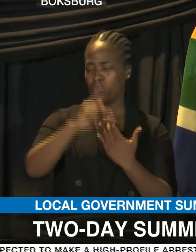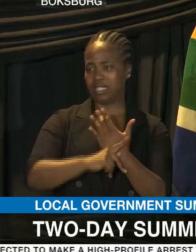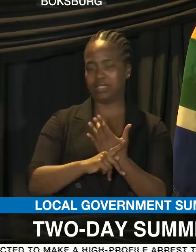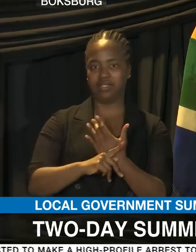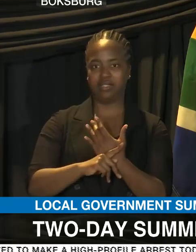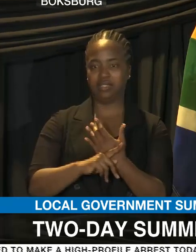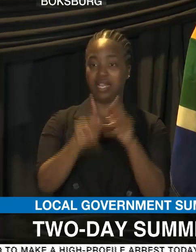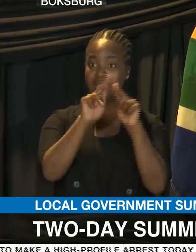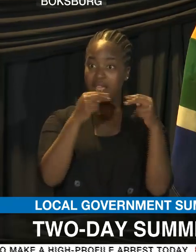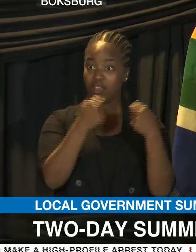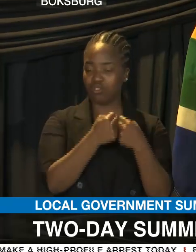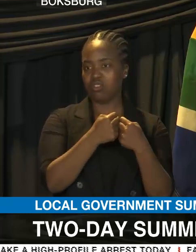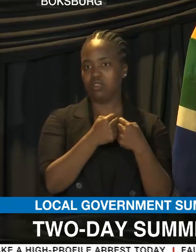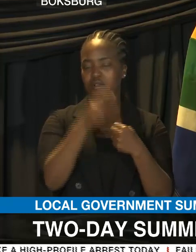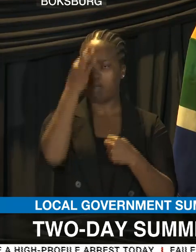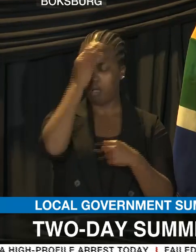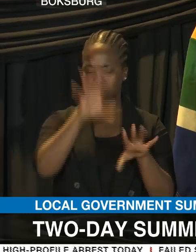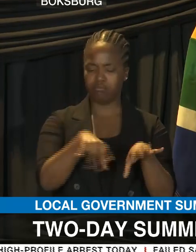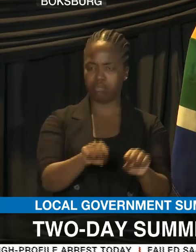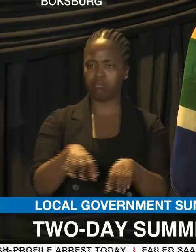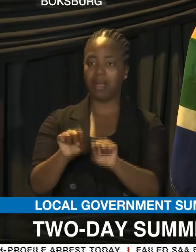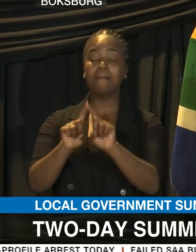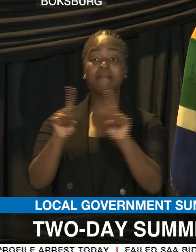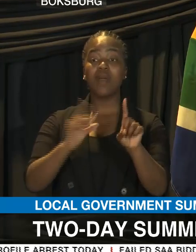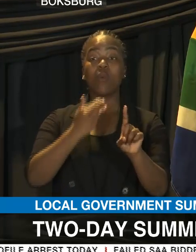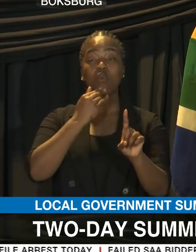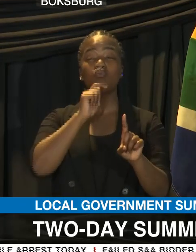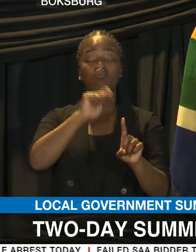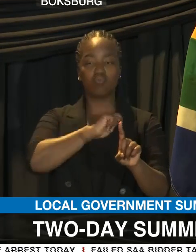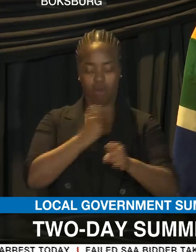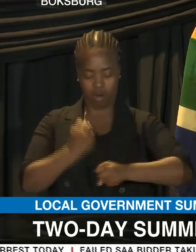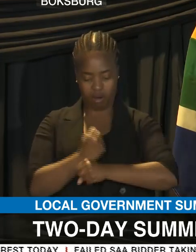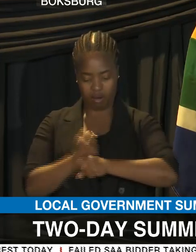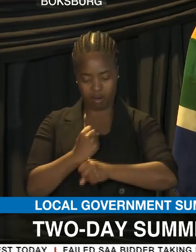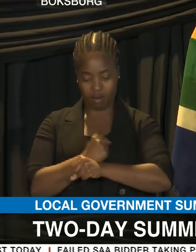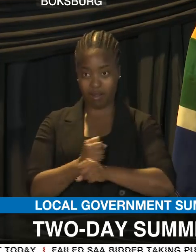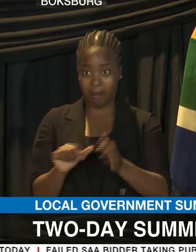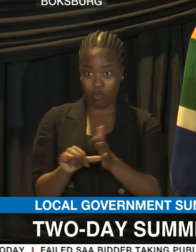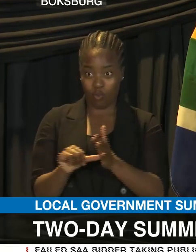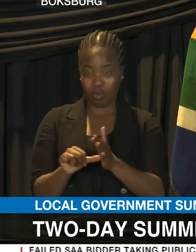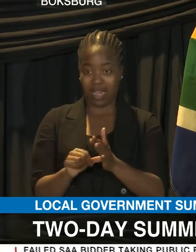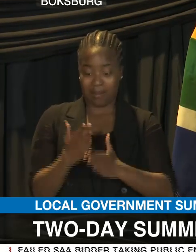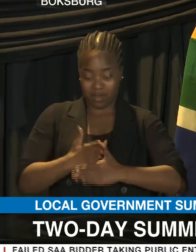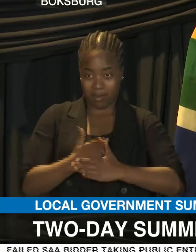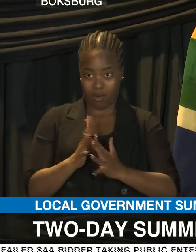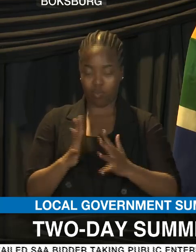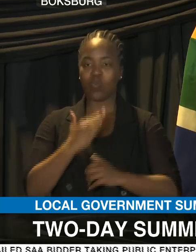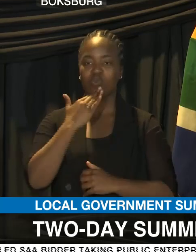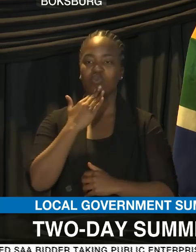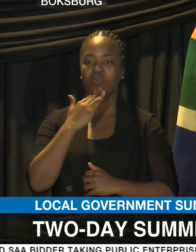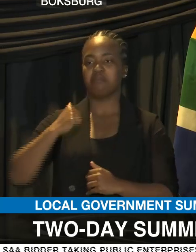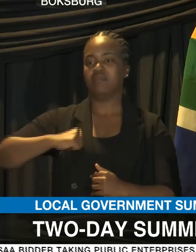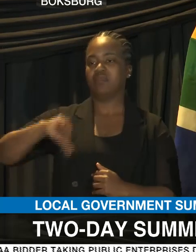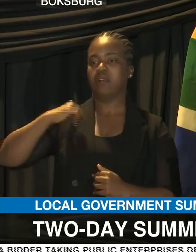national government embarked on, but it was local government that played a key role as well. And through